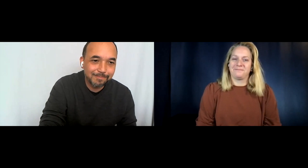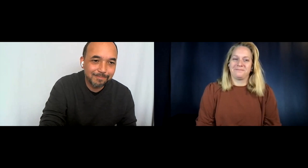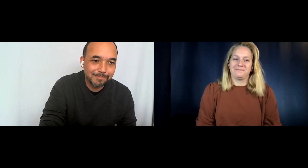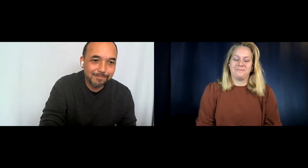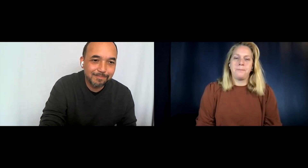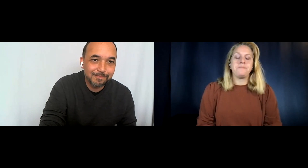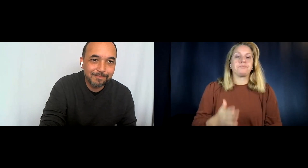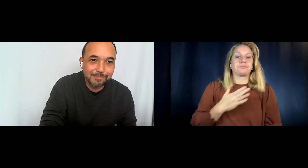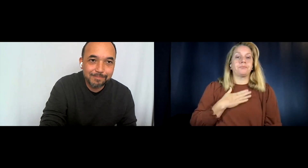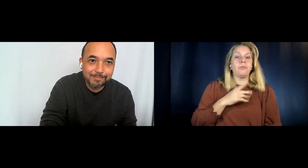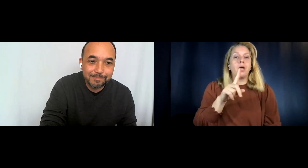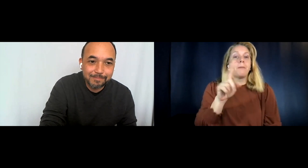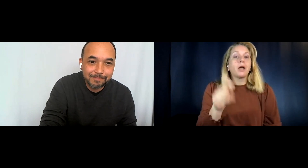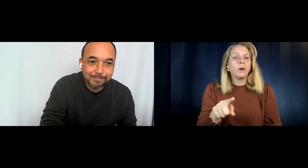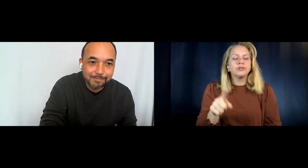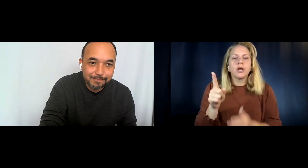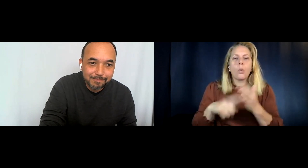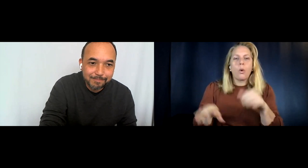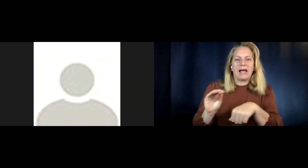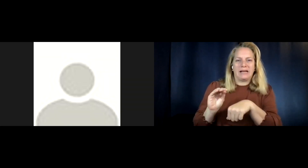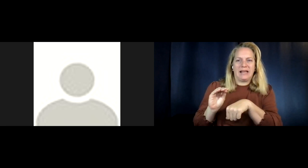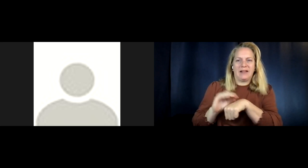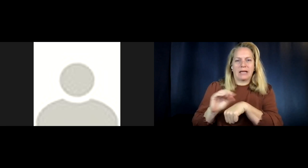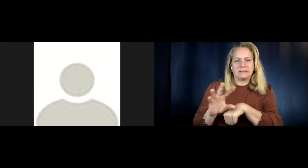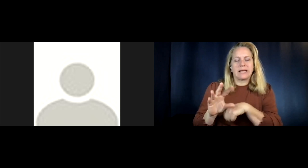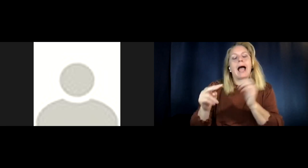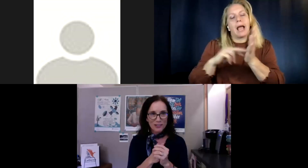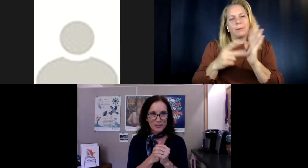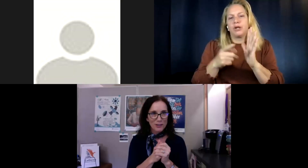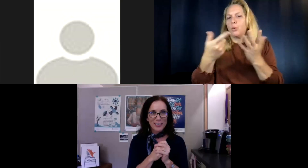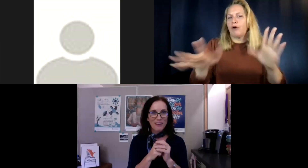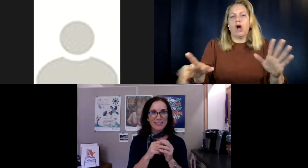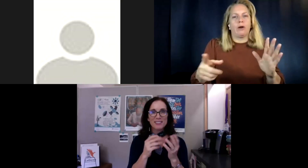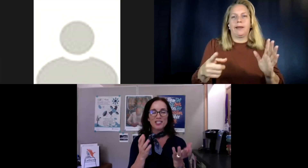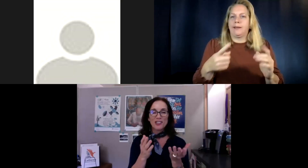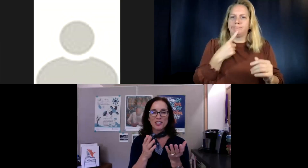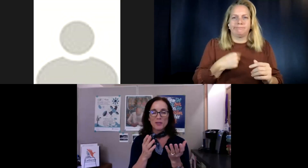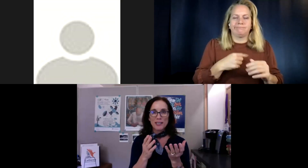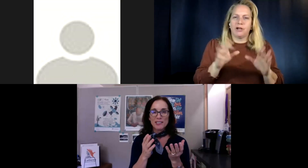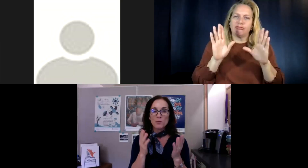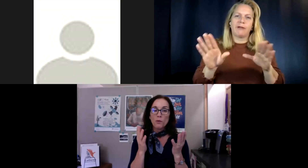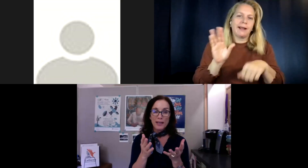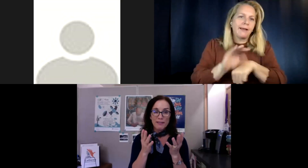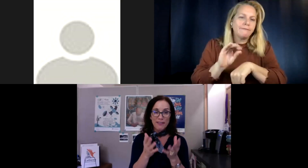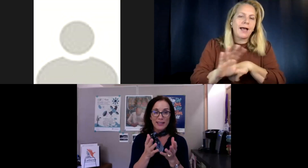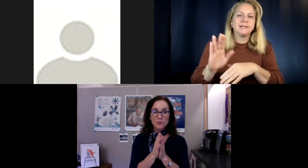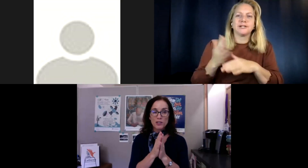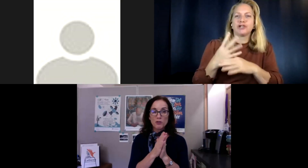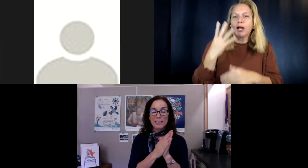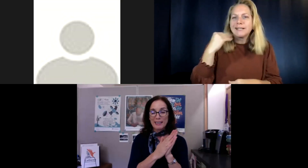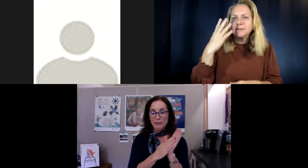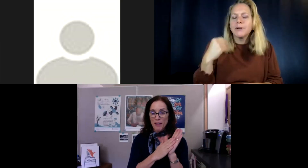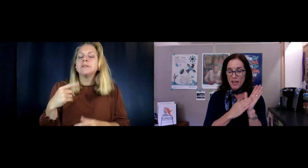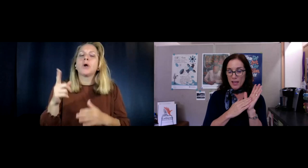My question is, what advice, I mean, you guys have already given some great advice and shared your experiences. What advice would